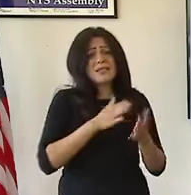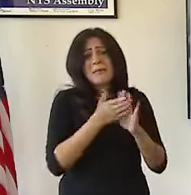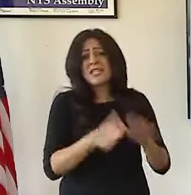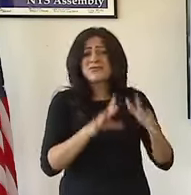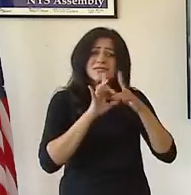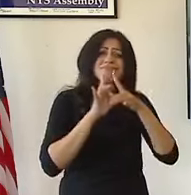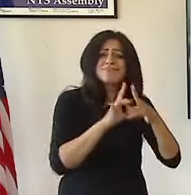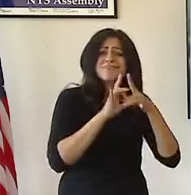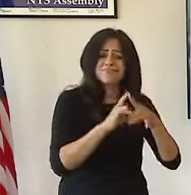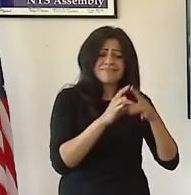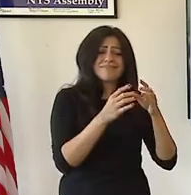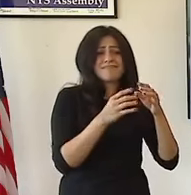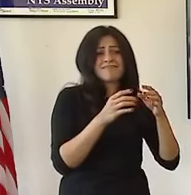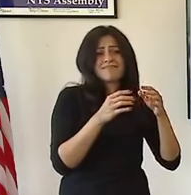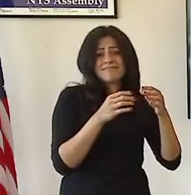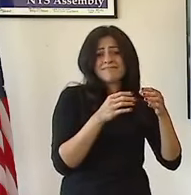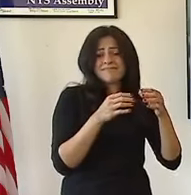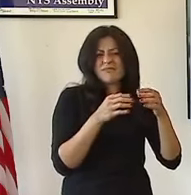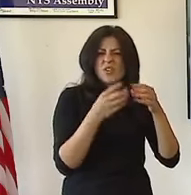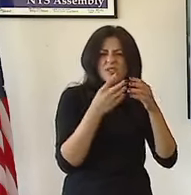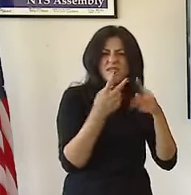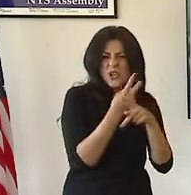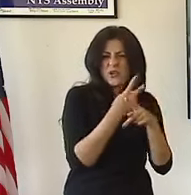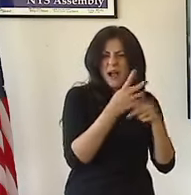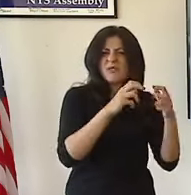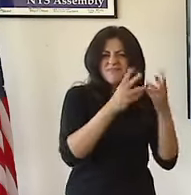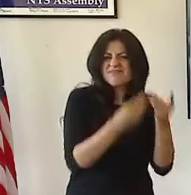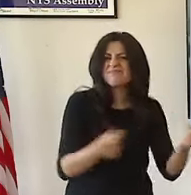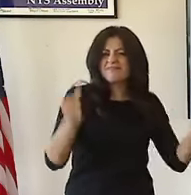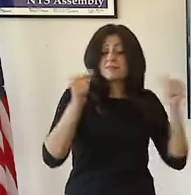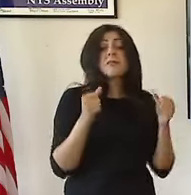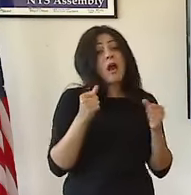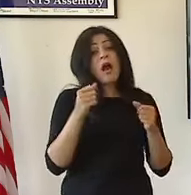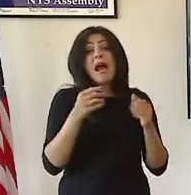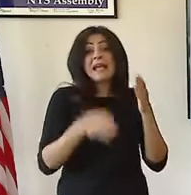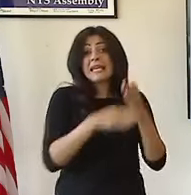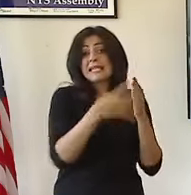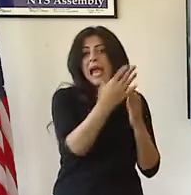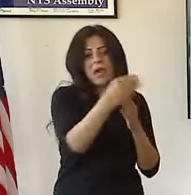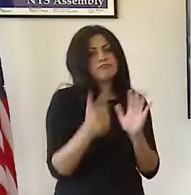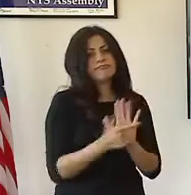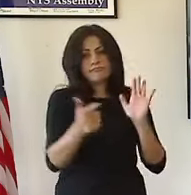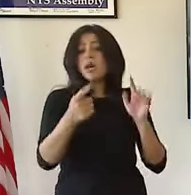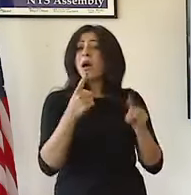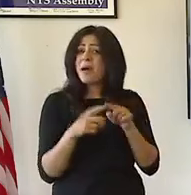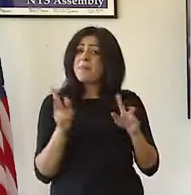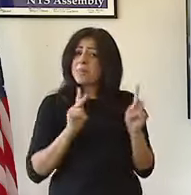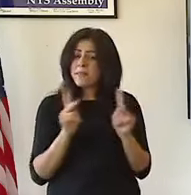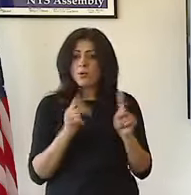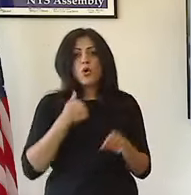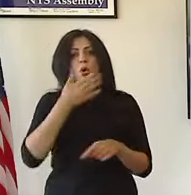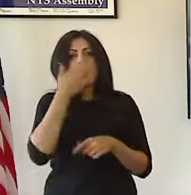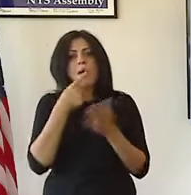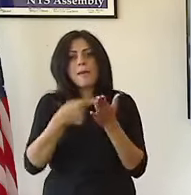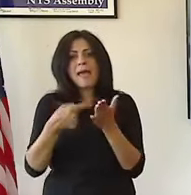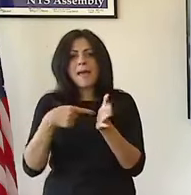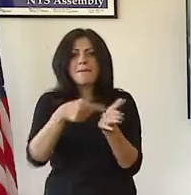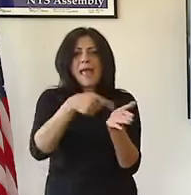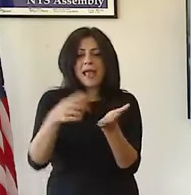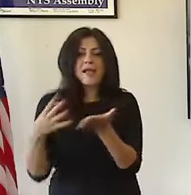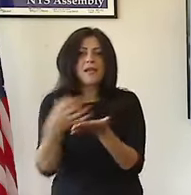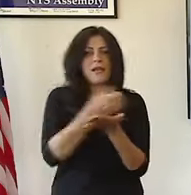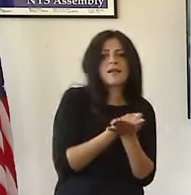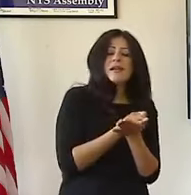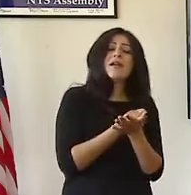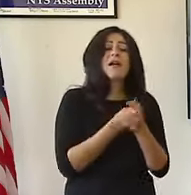now, evictions are not permitted, but especially for businesses and individuals who are without a paycheck, once they start getting paid